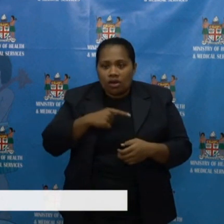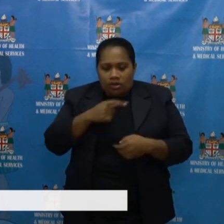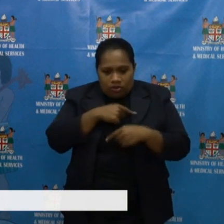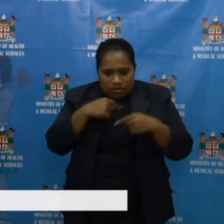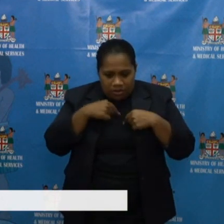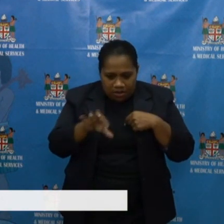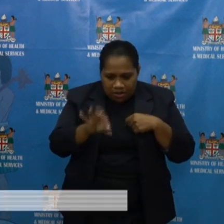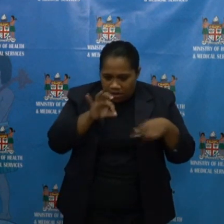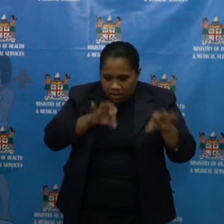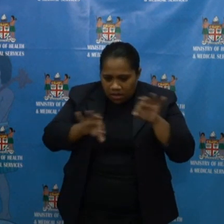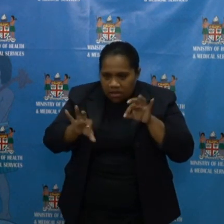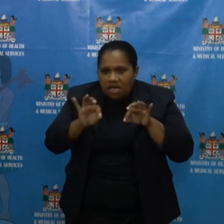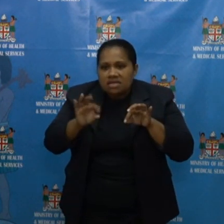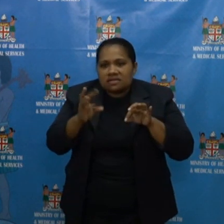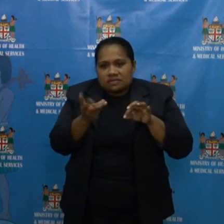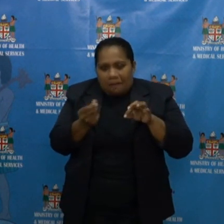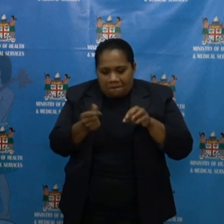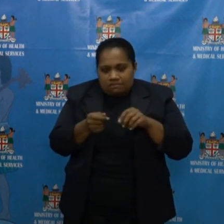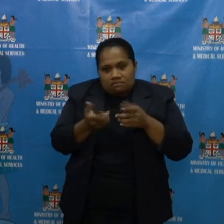more potential